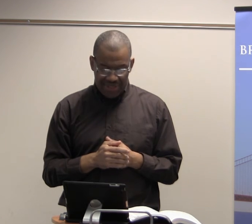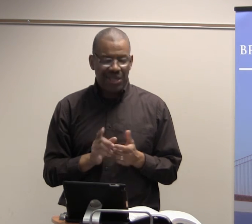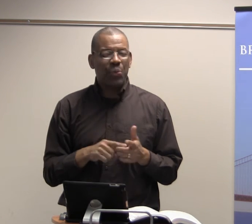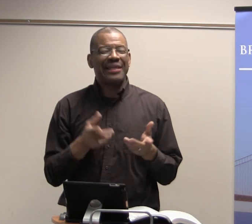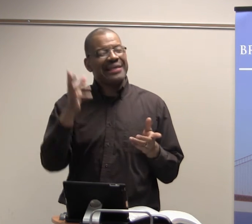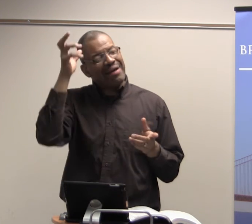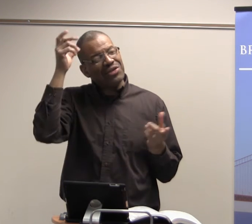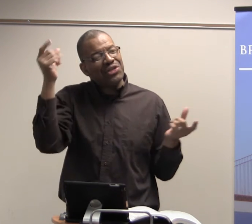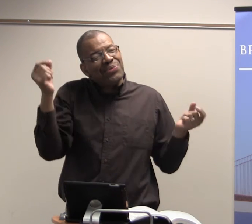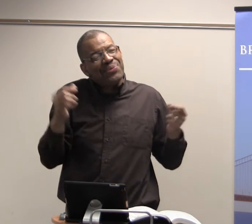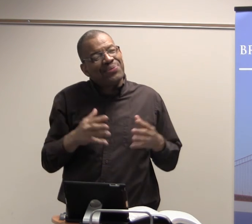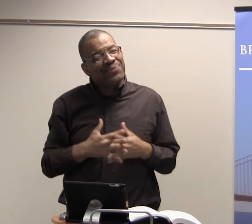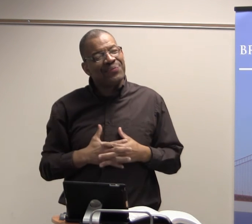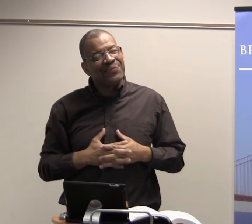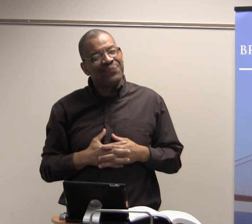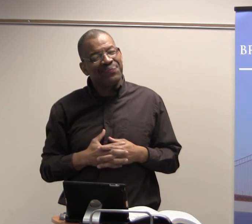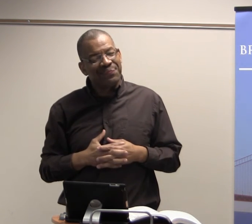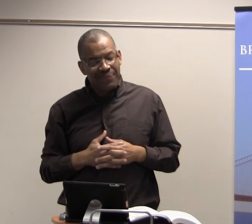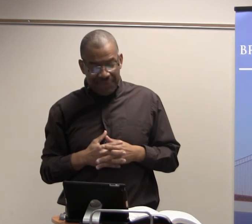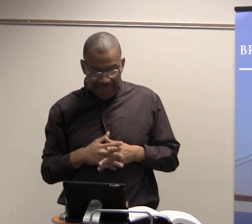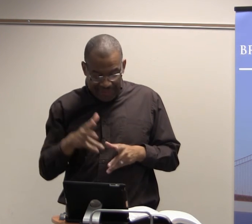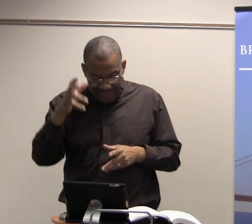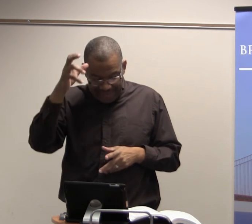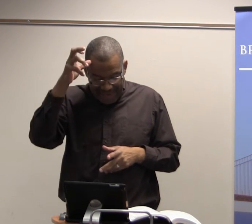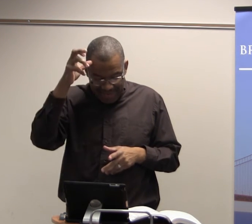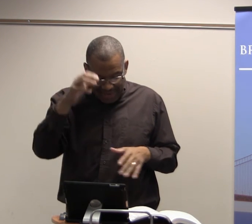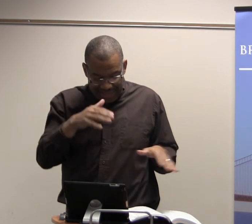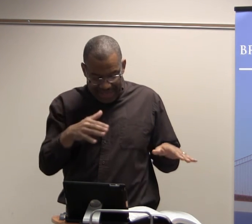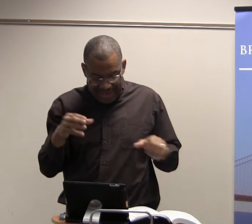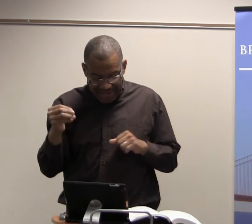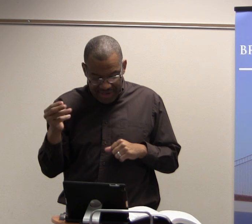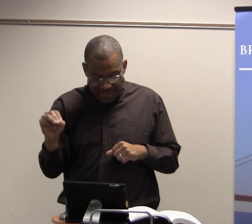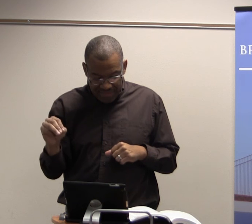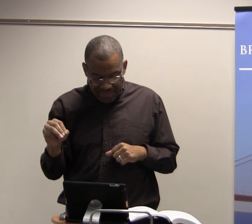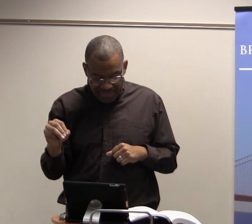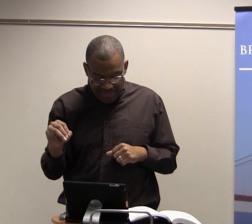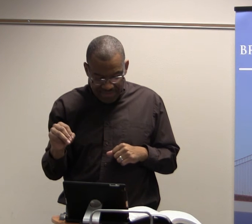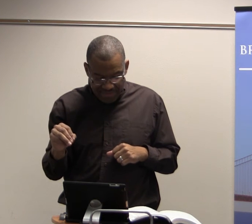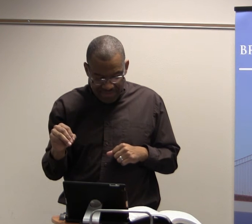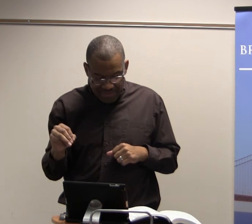Then what did the devil do? The devil leave him.